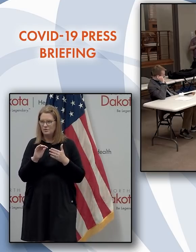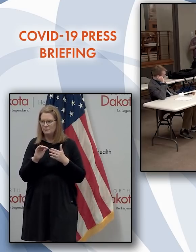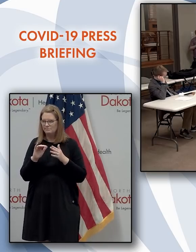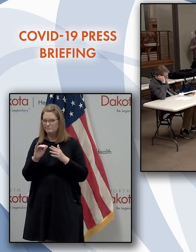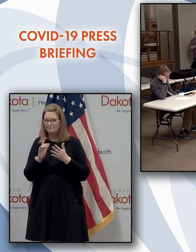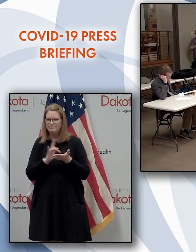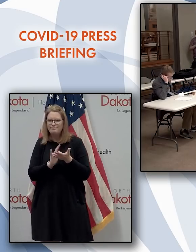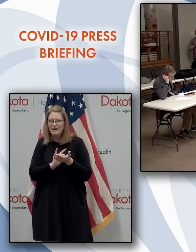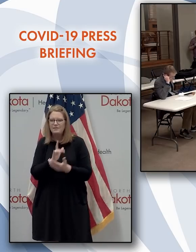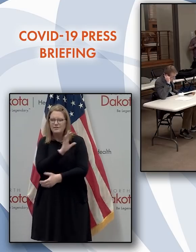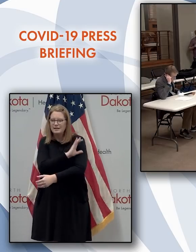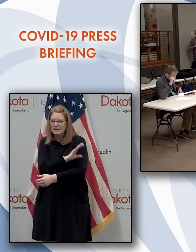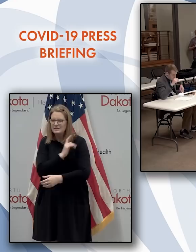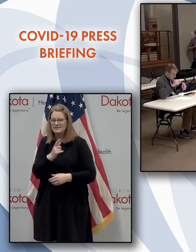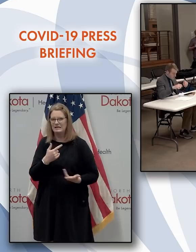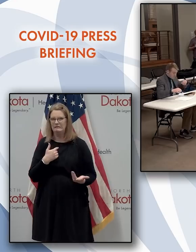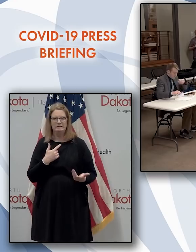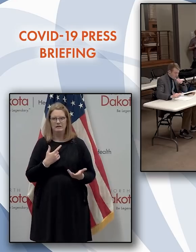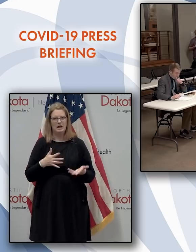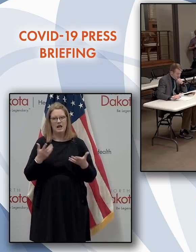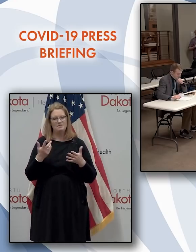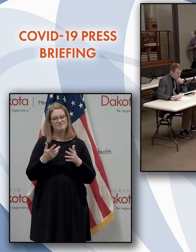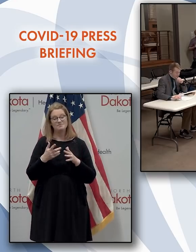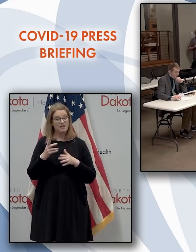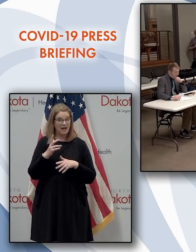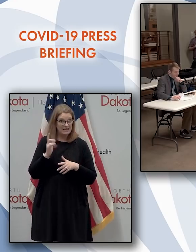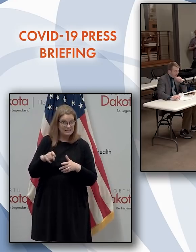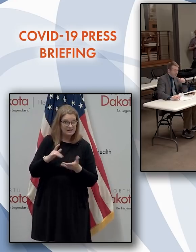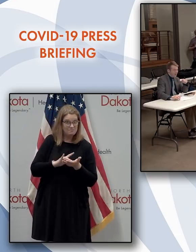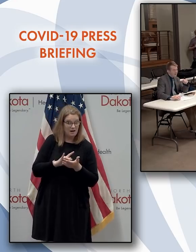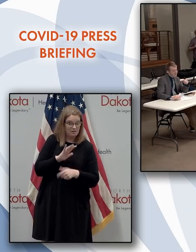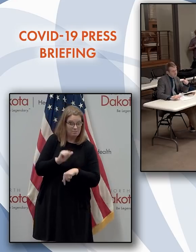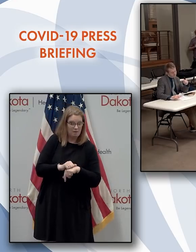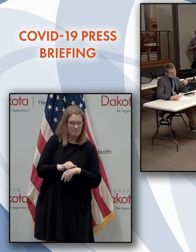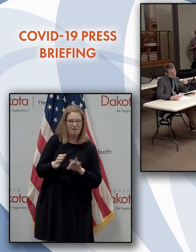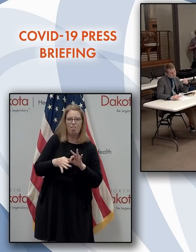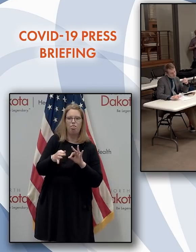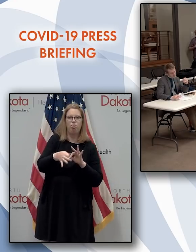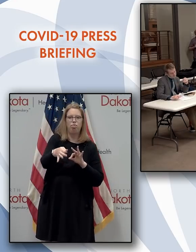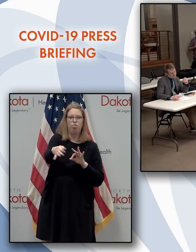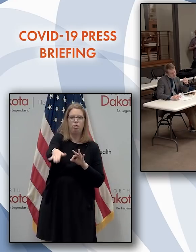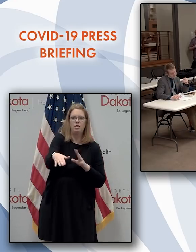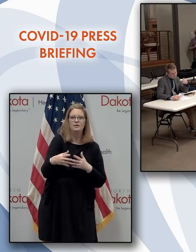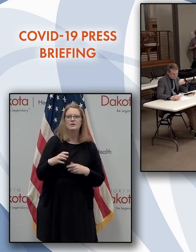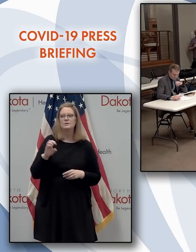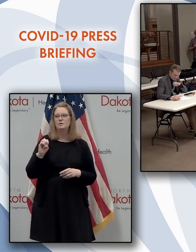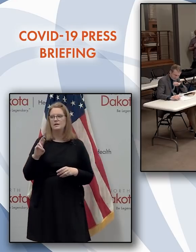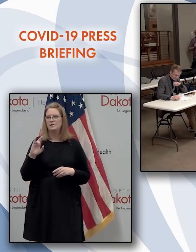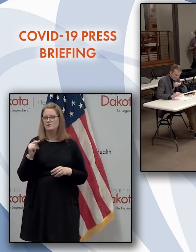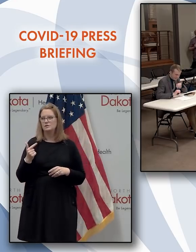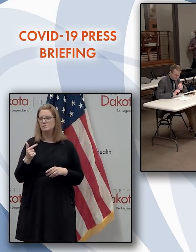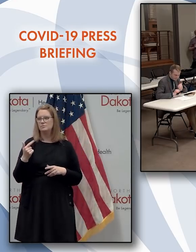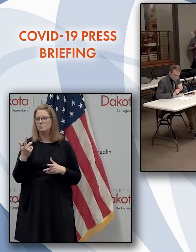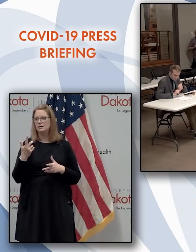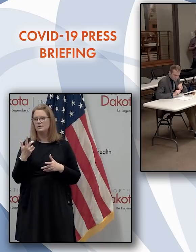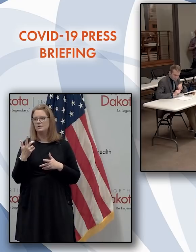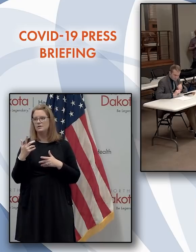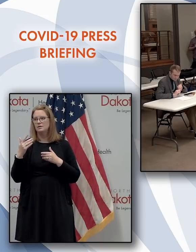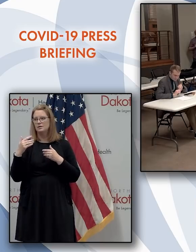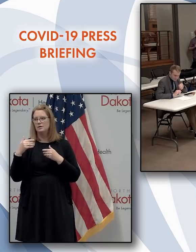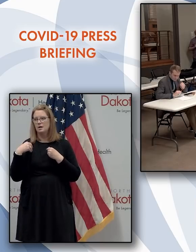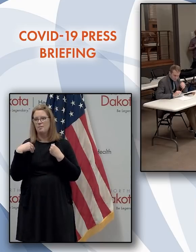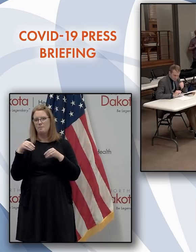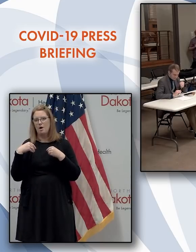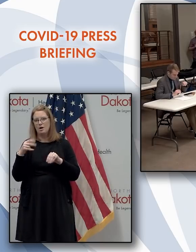of fear of entering a facility. Will these funds through the ERG be available for outreach and marketing programs to boost